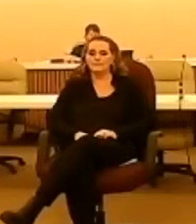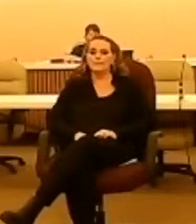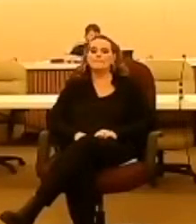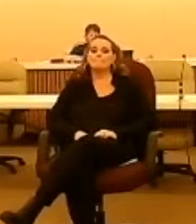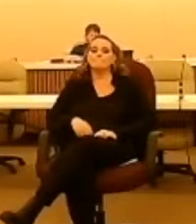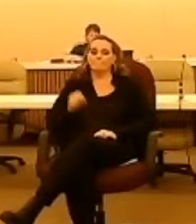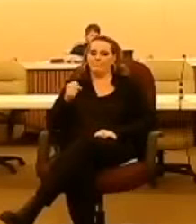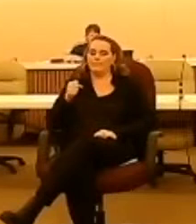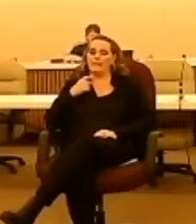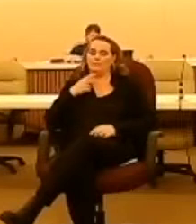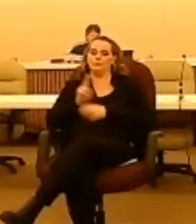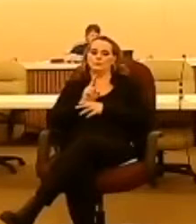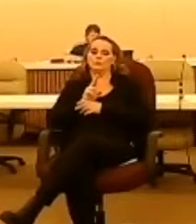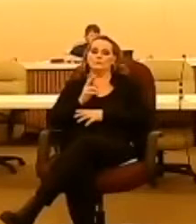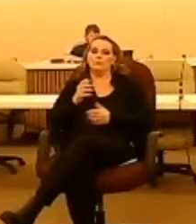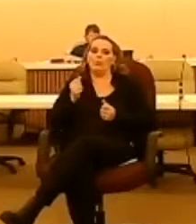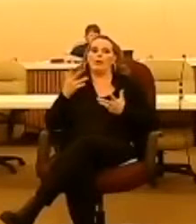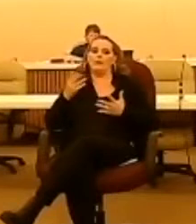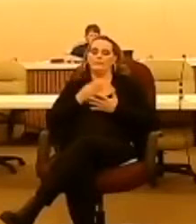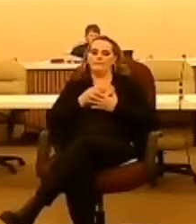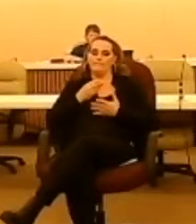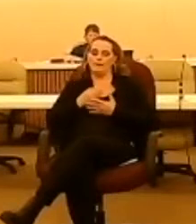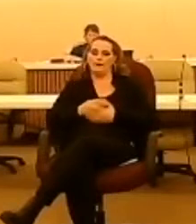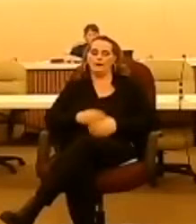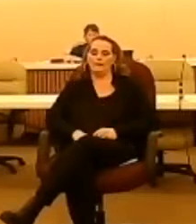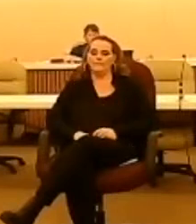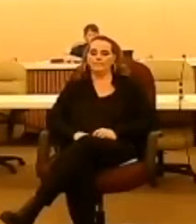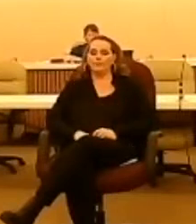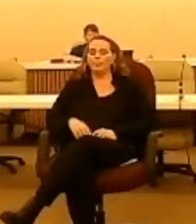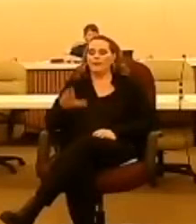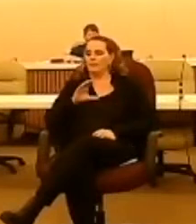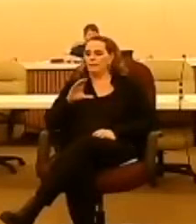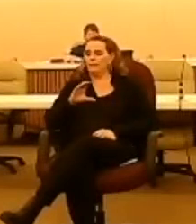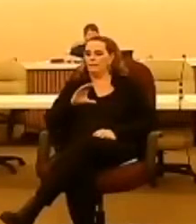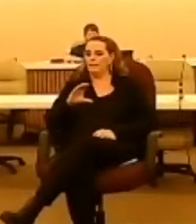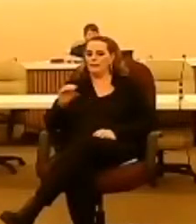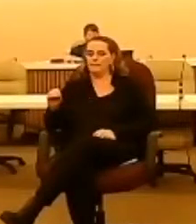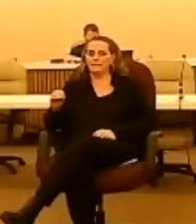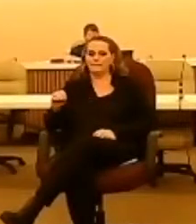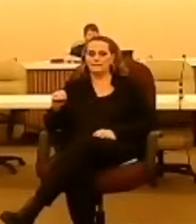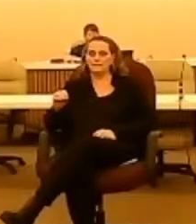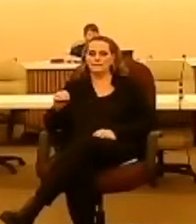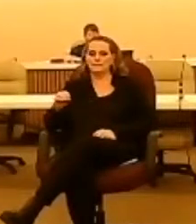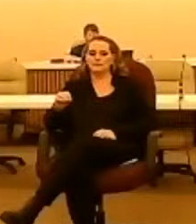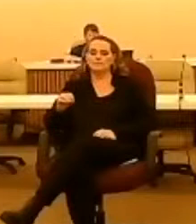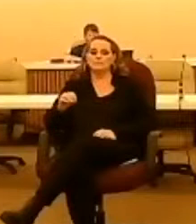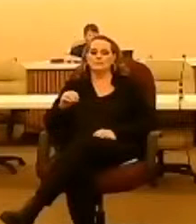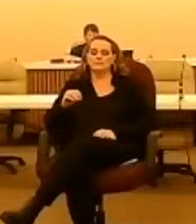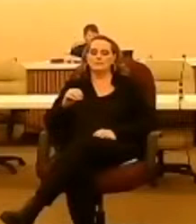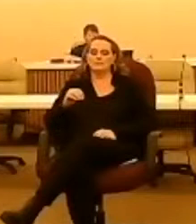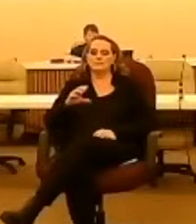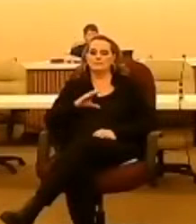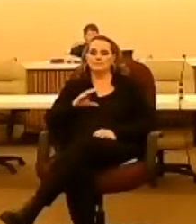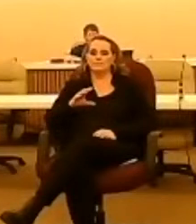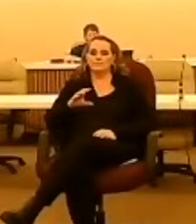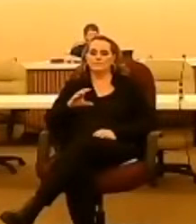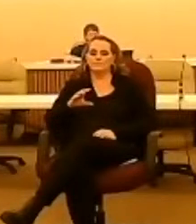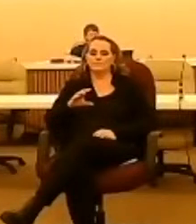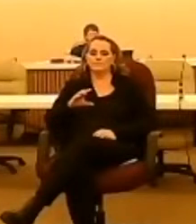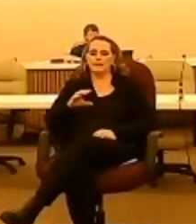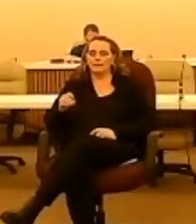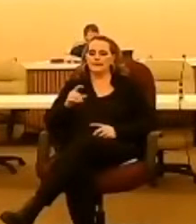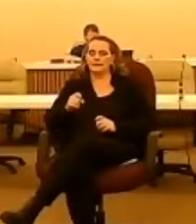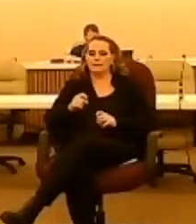money to do that. And the company came just check the tank. It cost $18,000 for 1 day work.